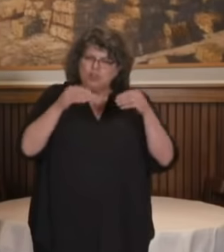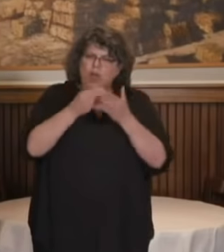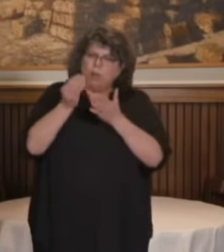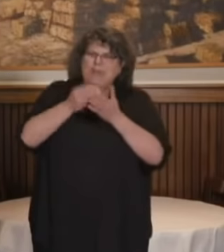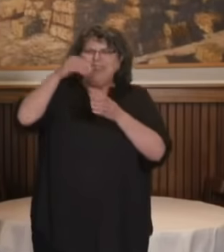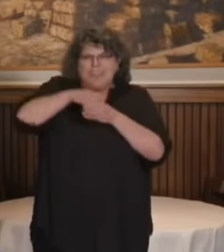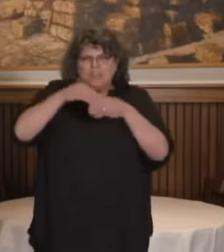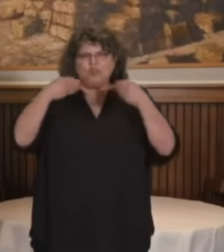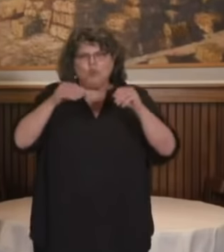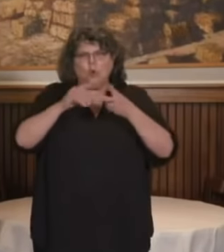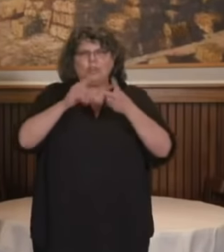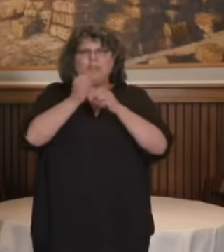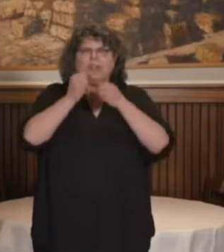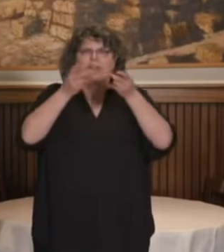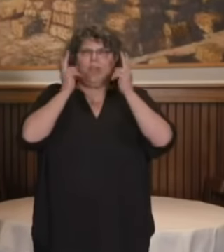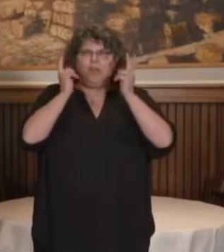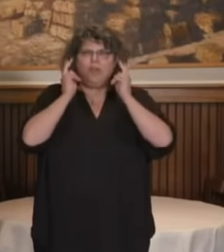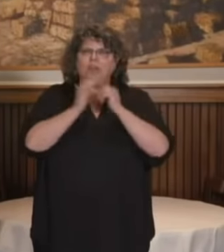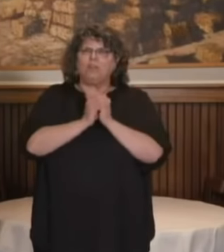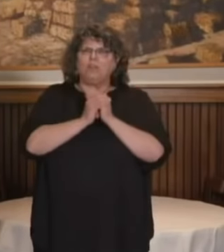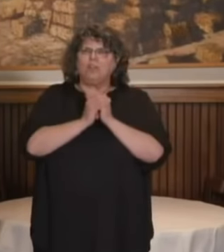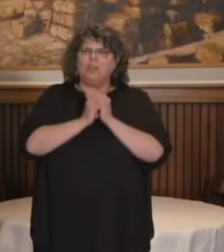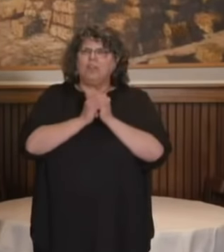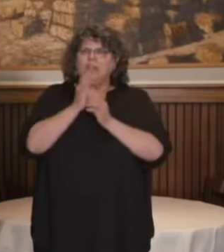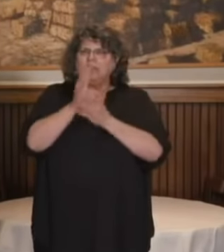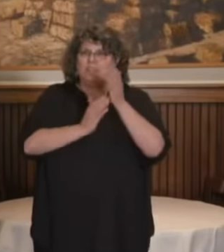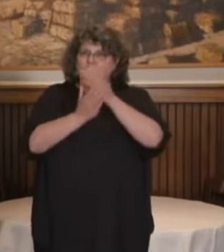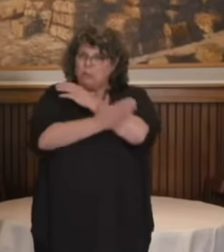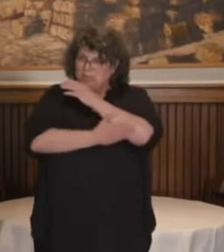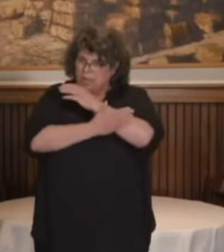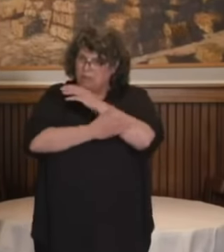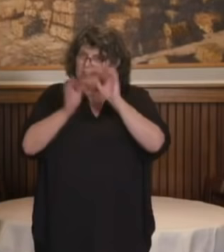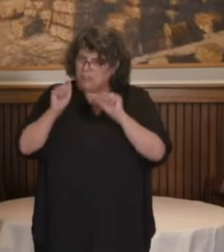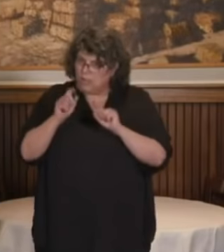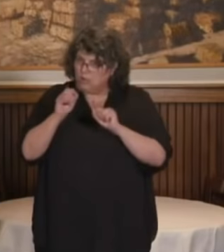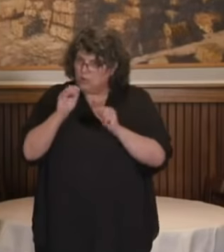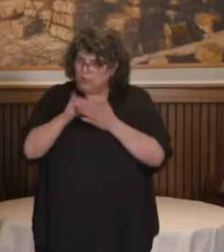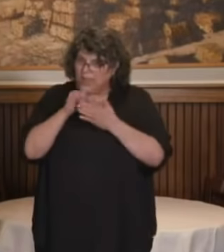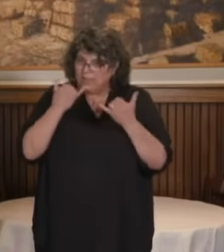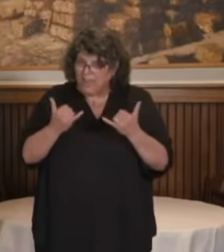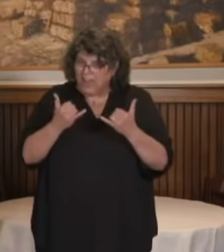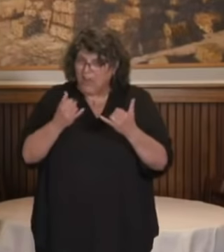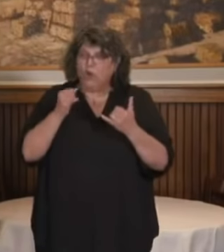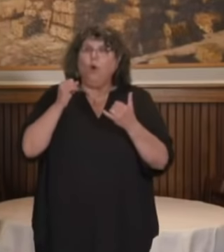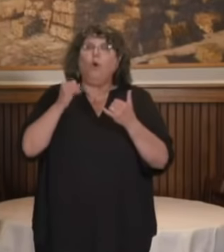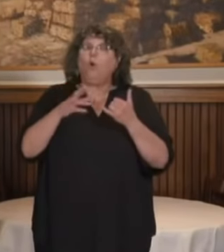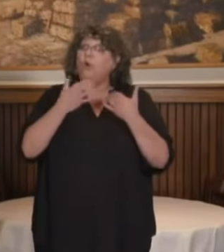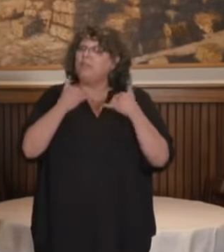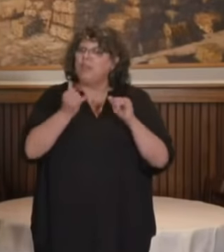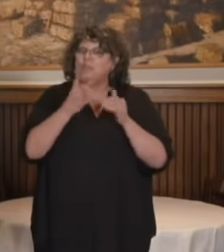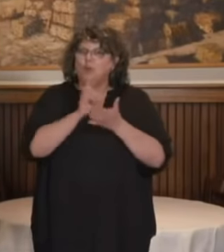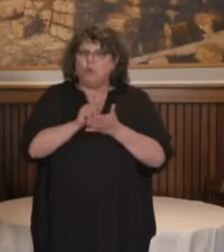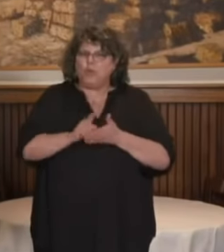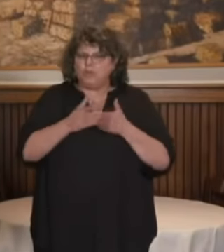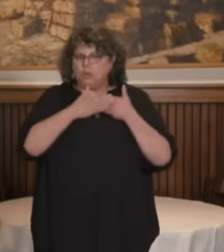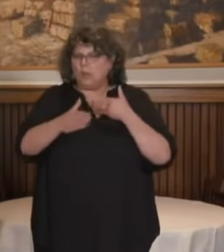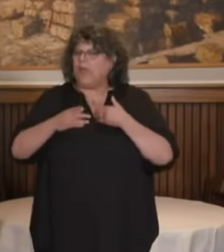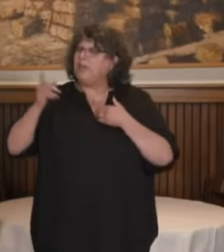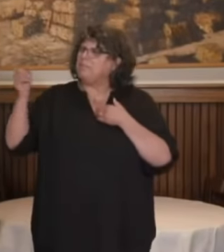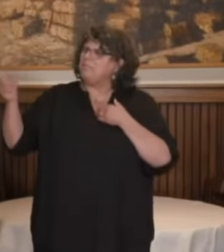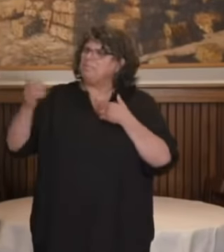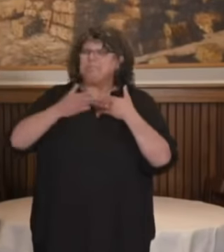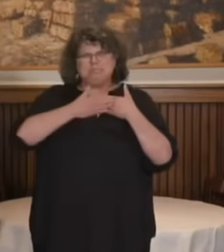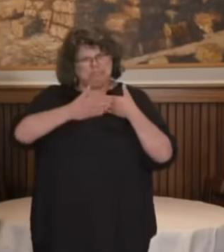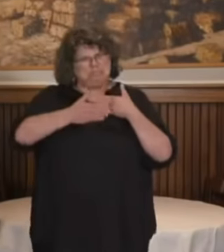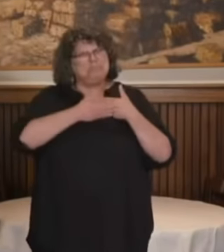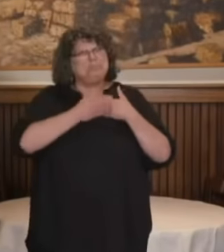haircuts? Can counties that get the variances under the new rules do that now, or is that still a few weeks away? There'll be another announcement. We're within a window